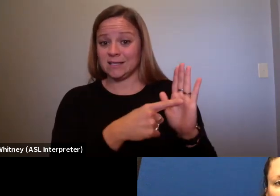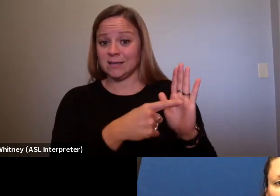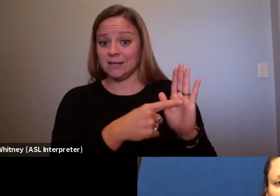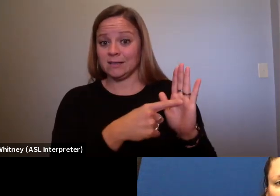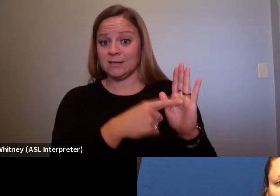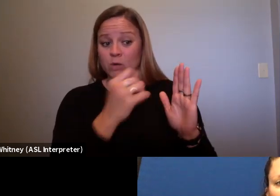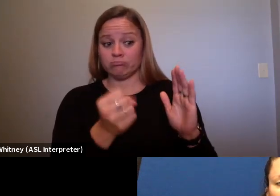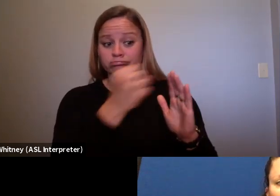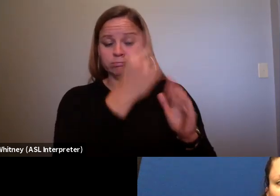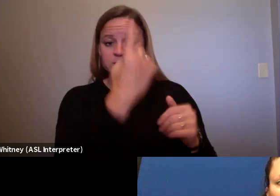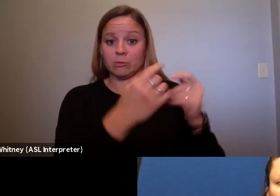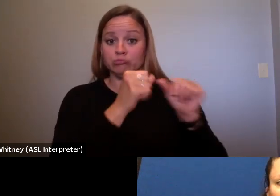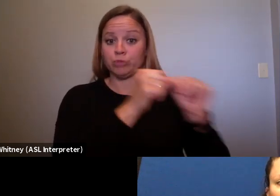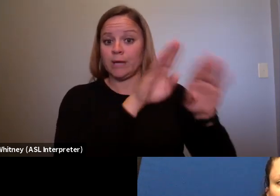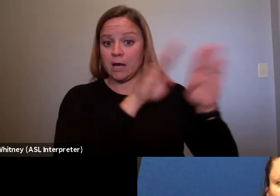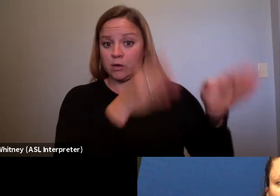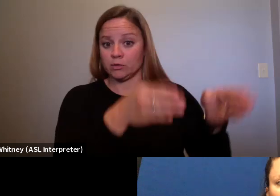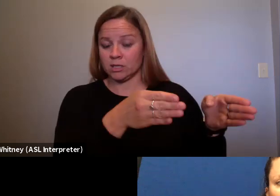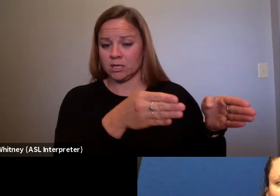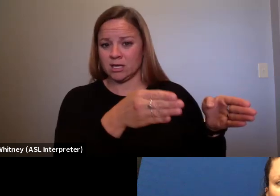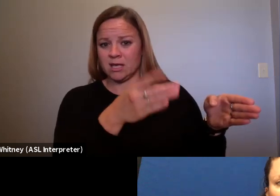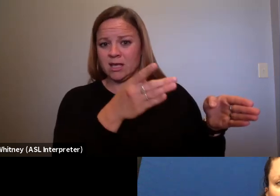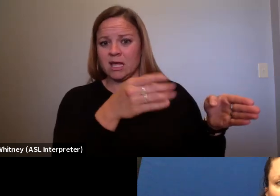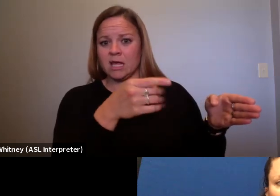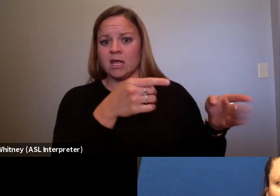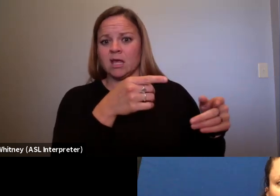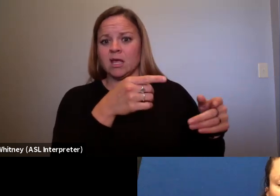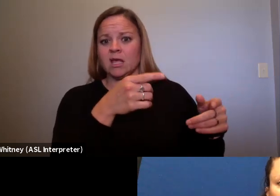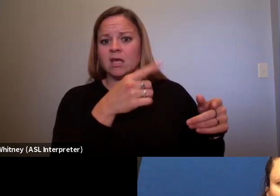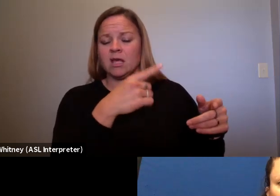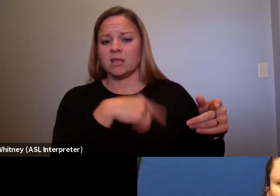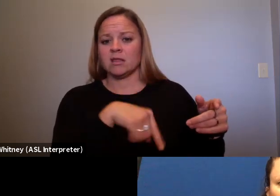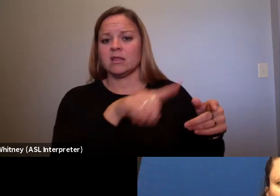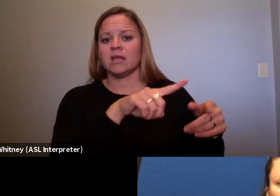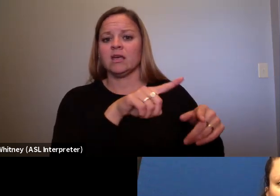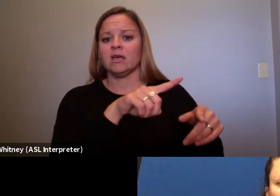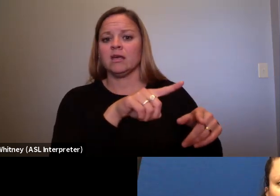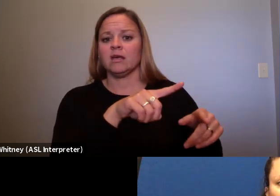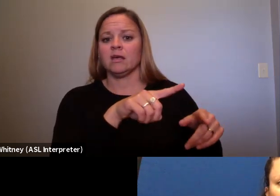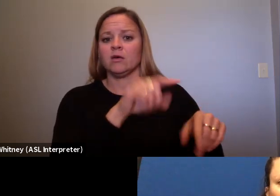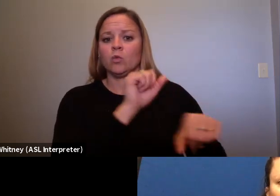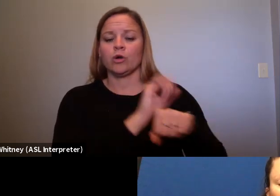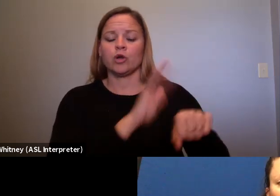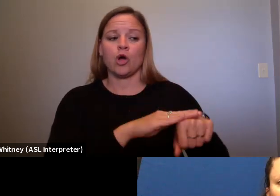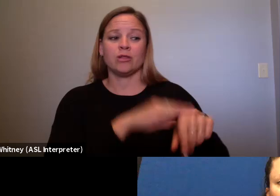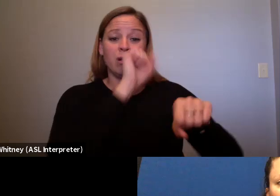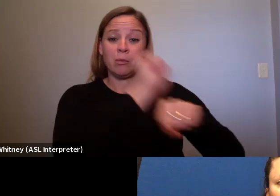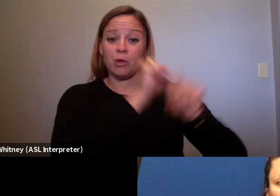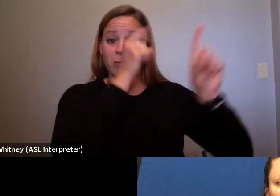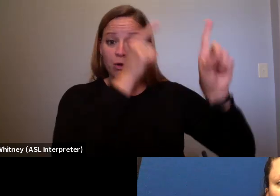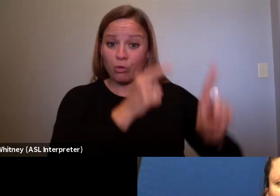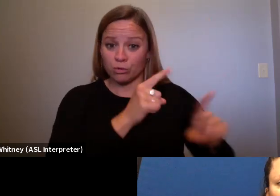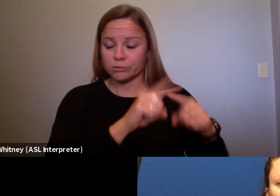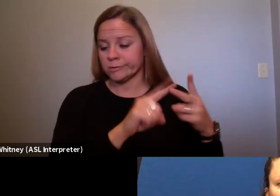place someone into permanent housing, they have been able to work on their employment goals. They have been able to